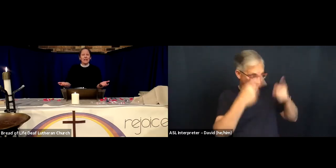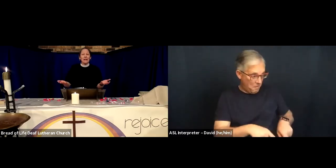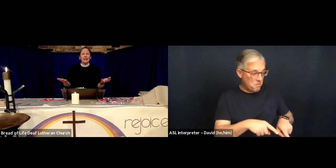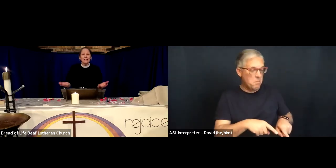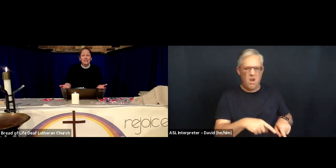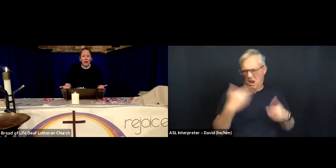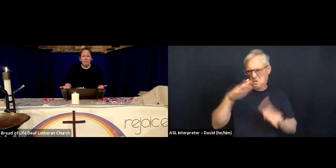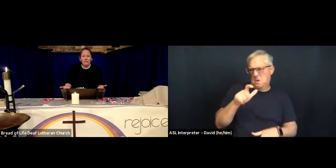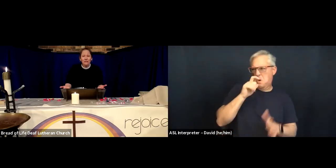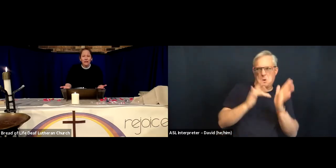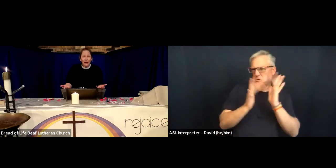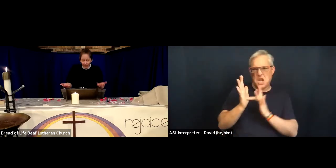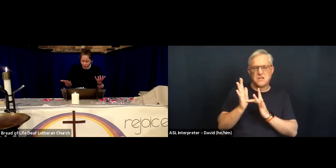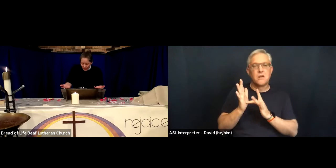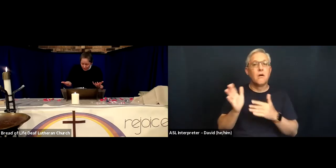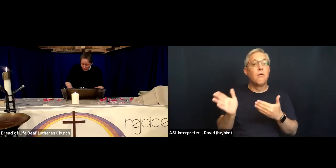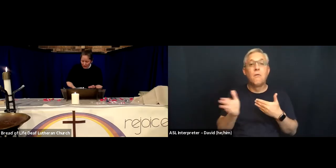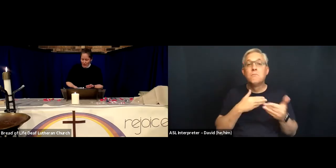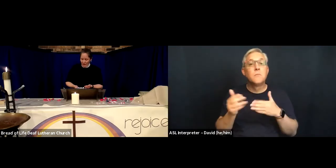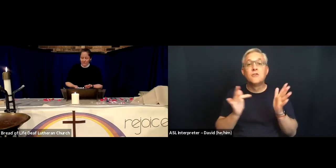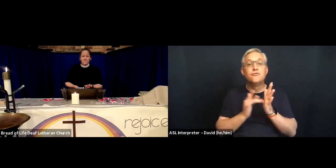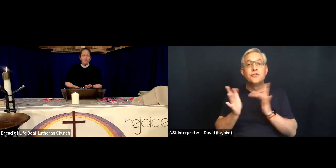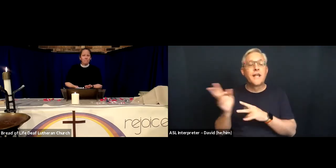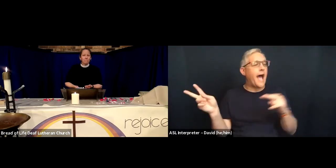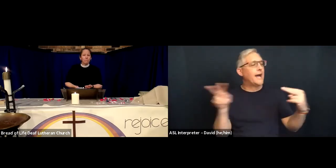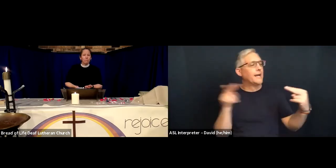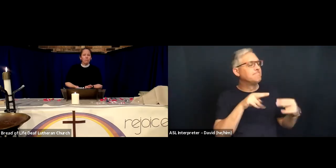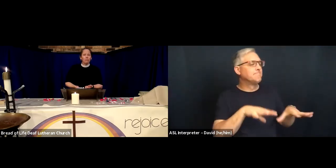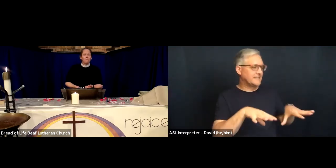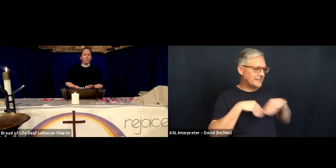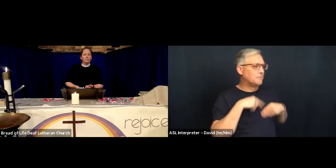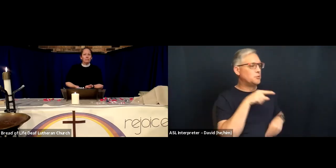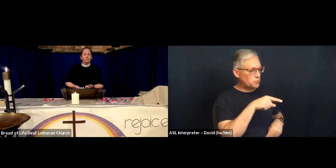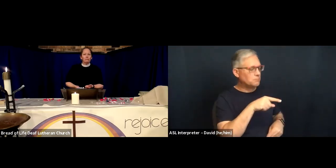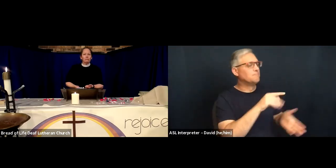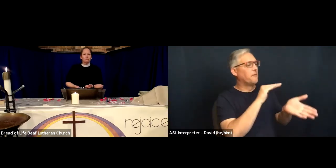Jesus accepts and forgives Peter.